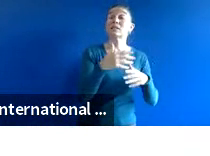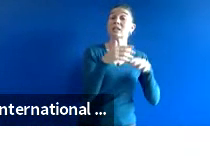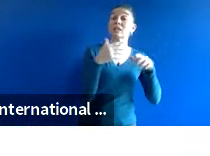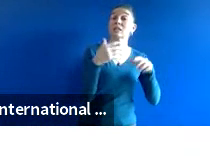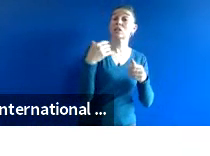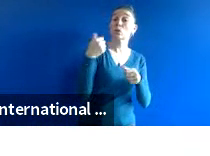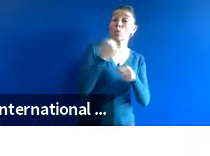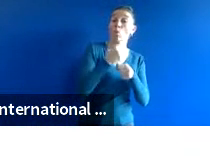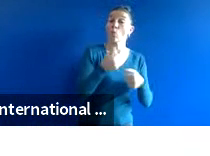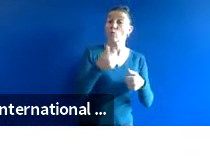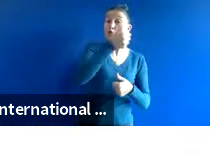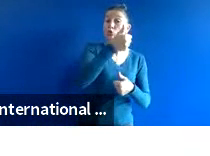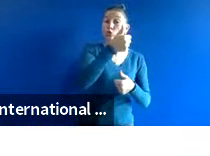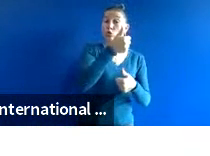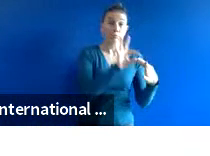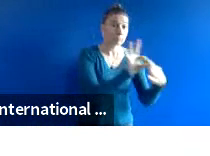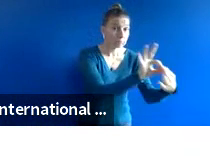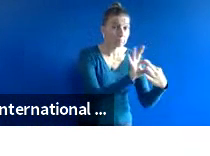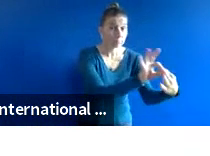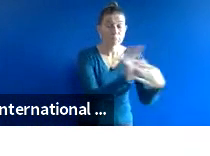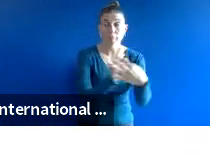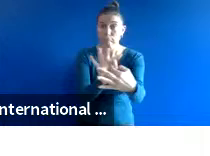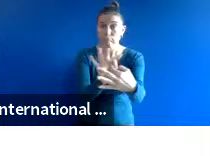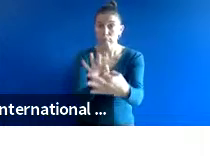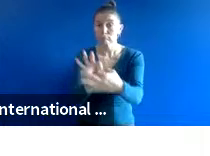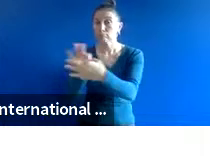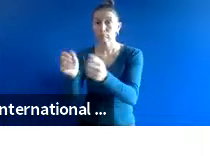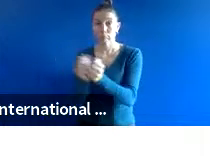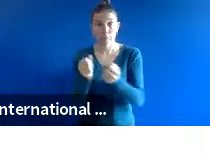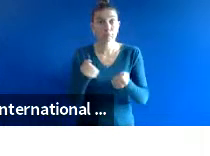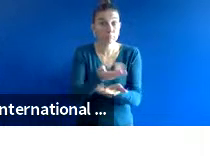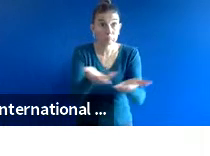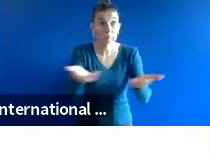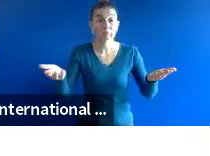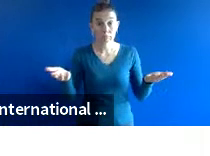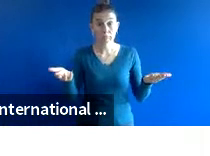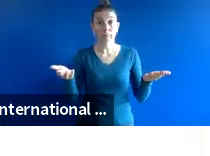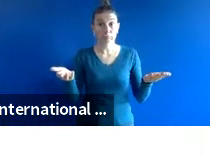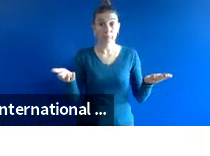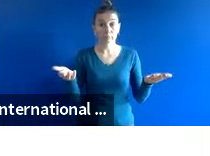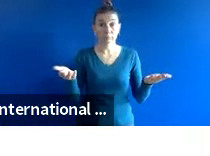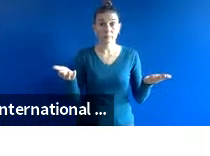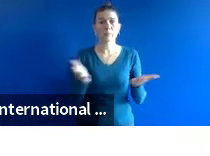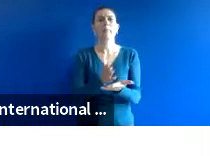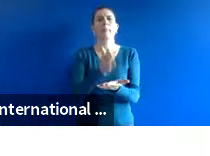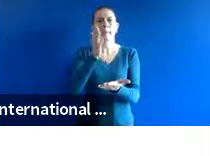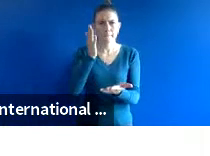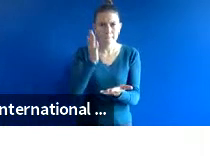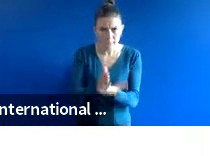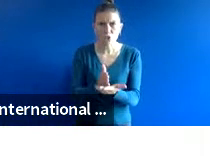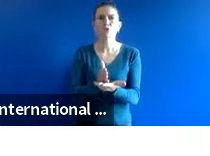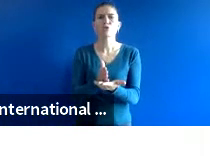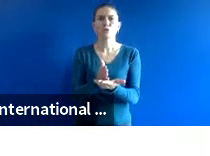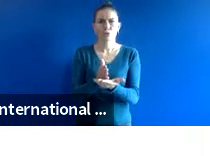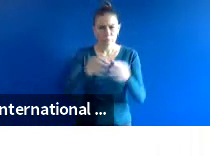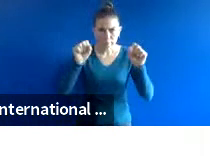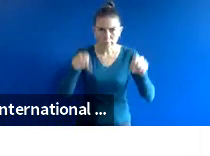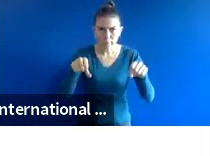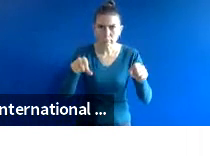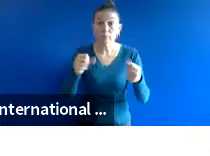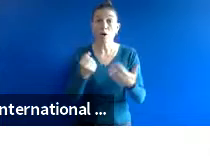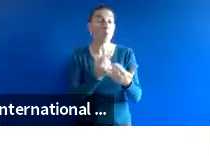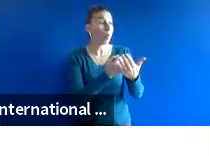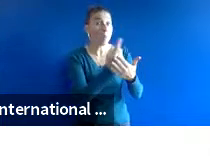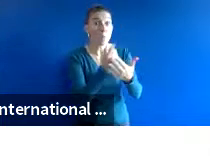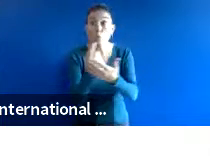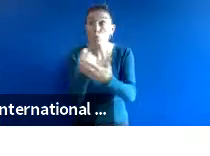the universities to make sure that they know a little bit about the opportunities available to students